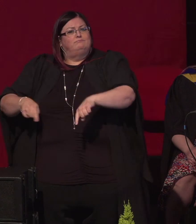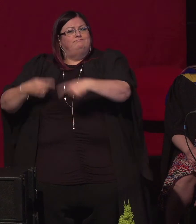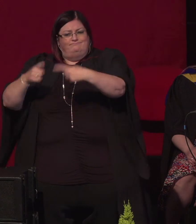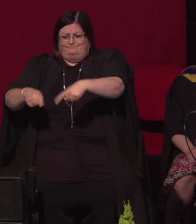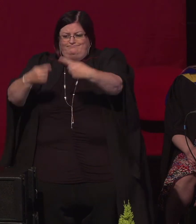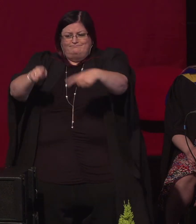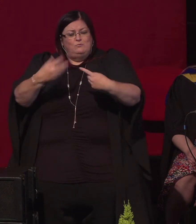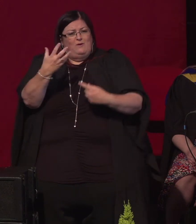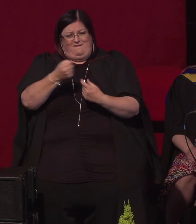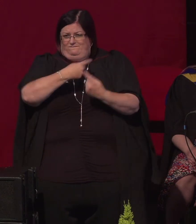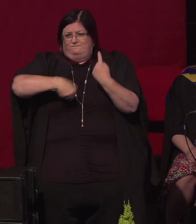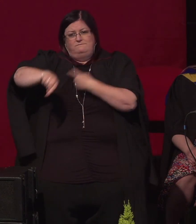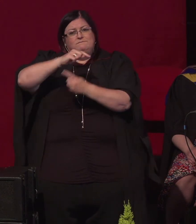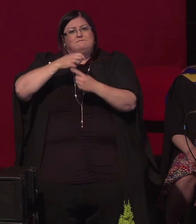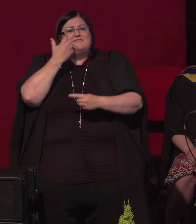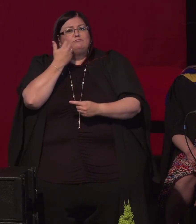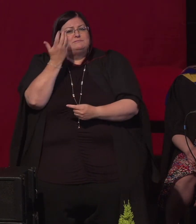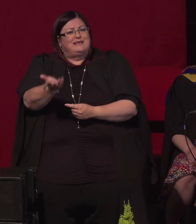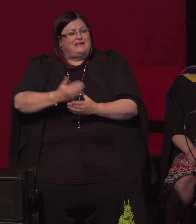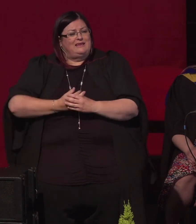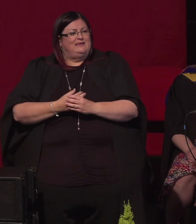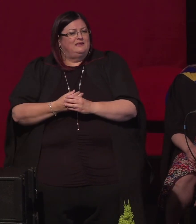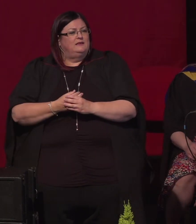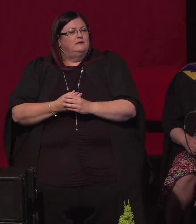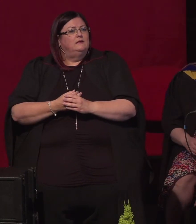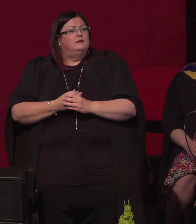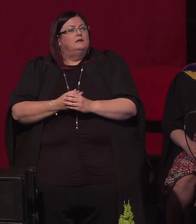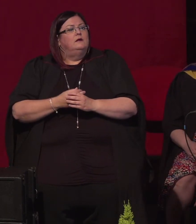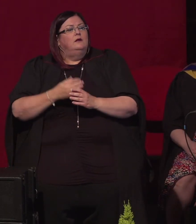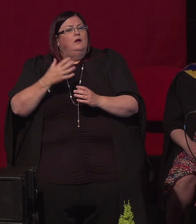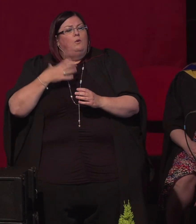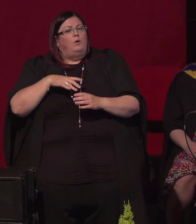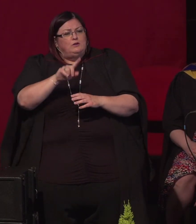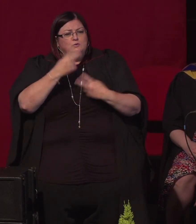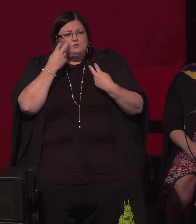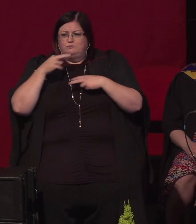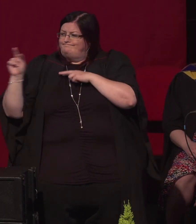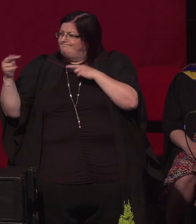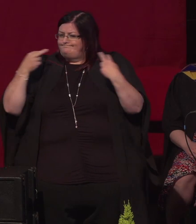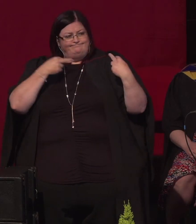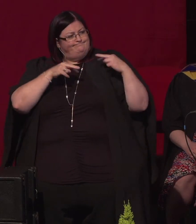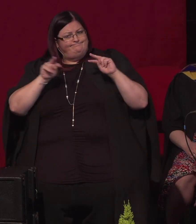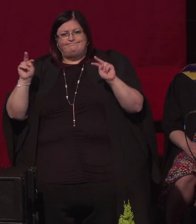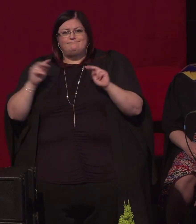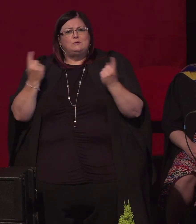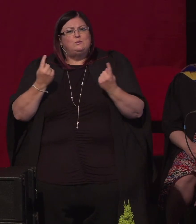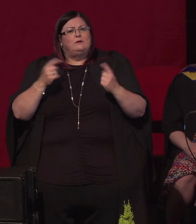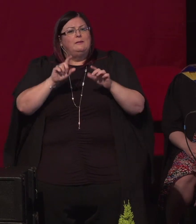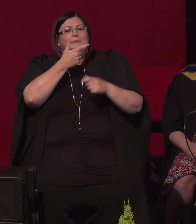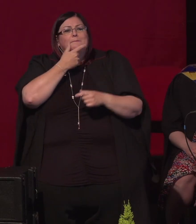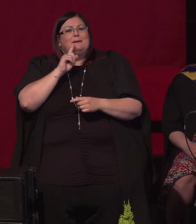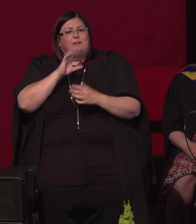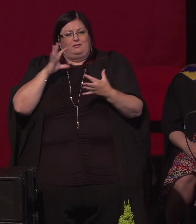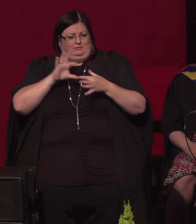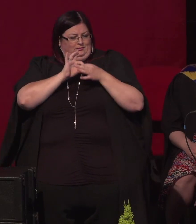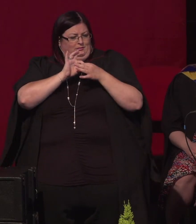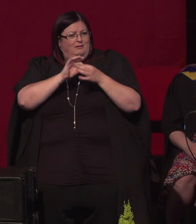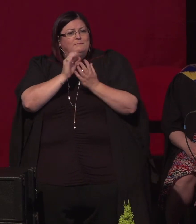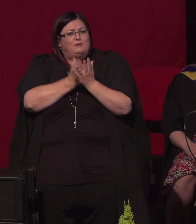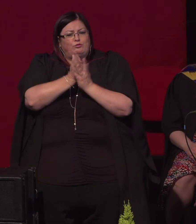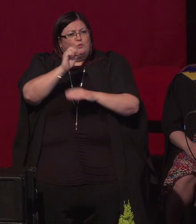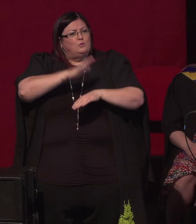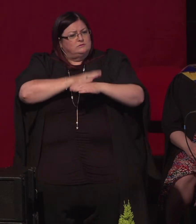on a daily basis. I urge you all to look around you today at the people who have shared your university